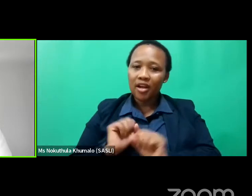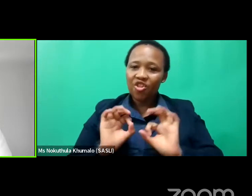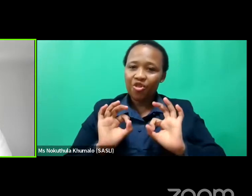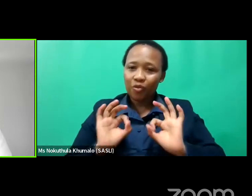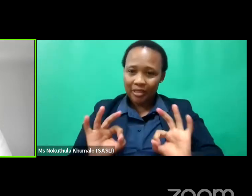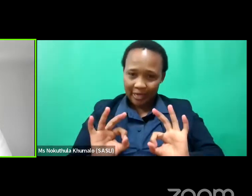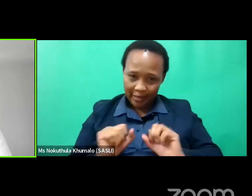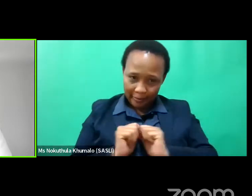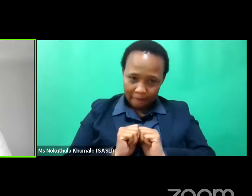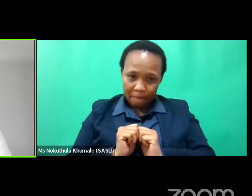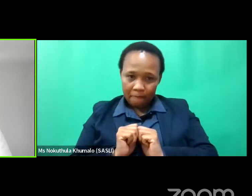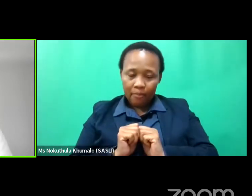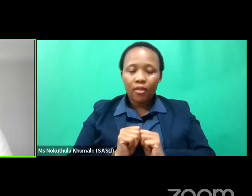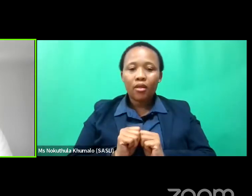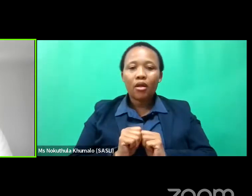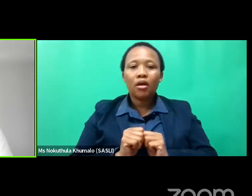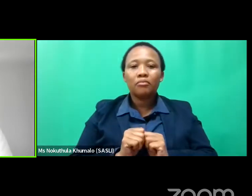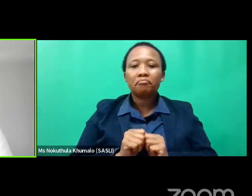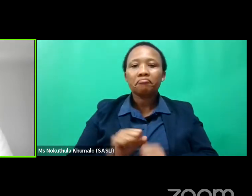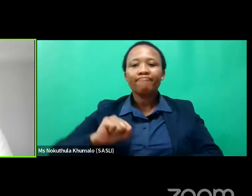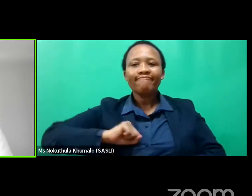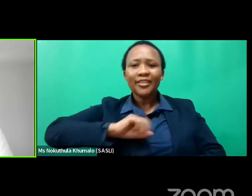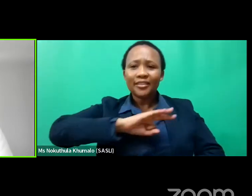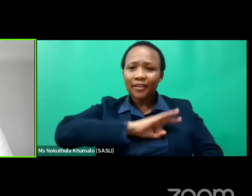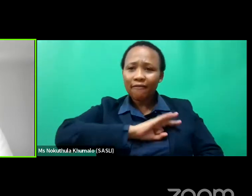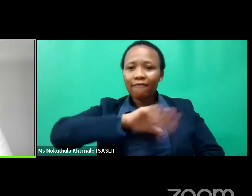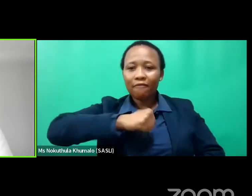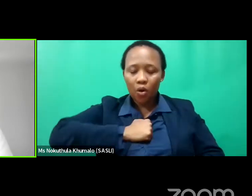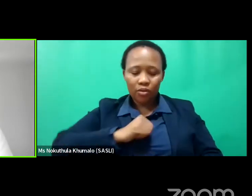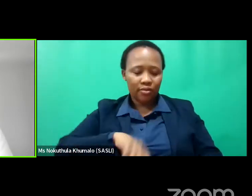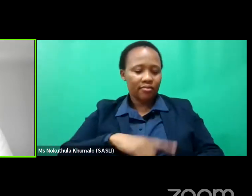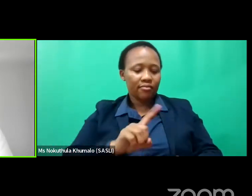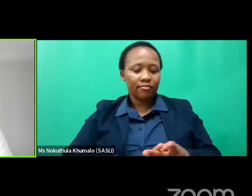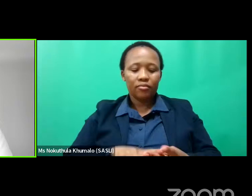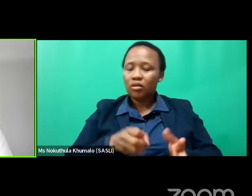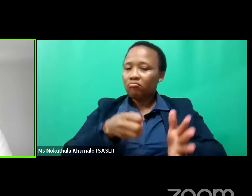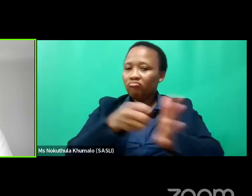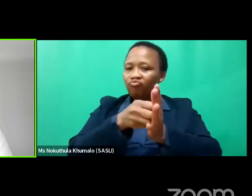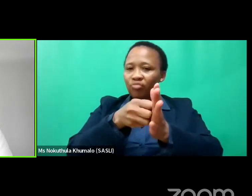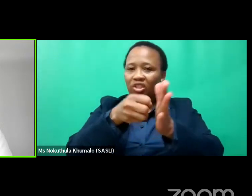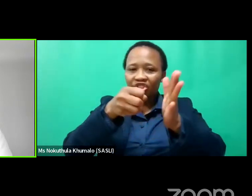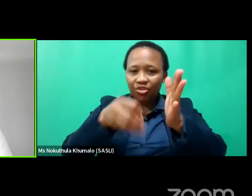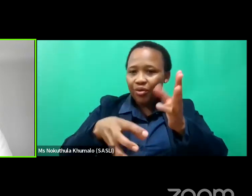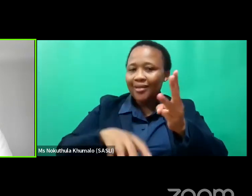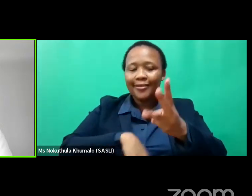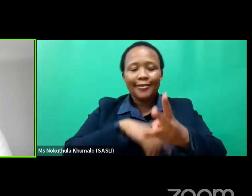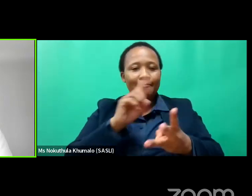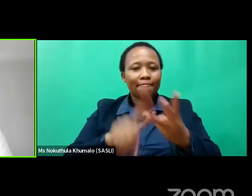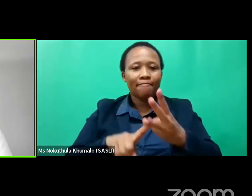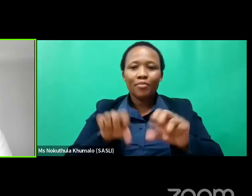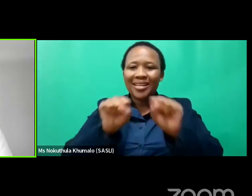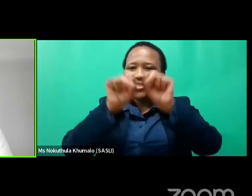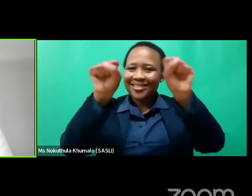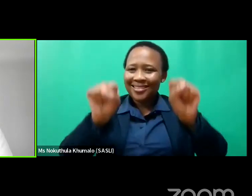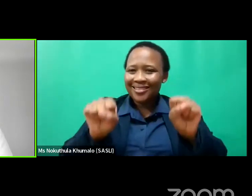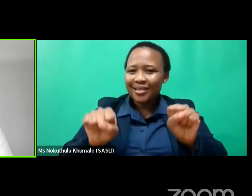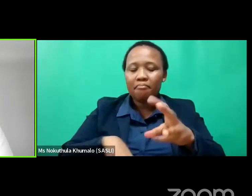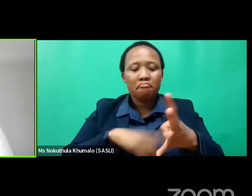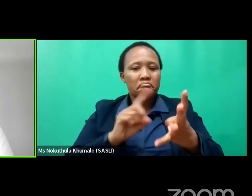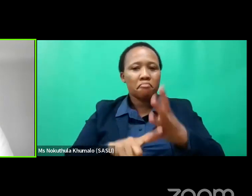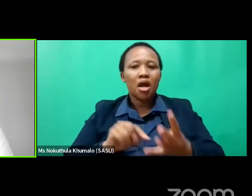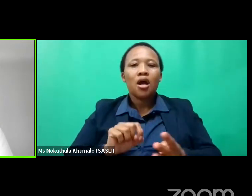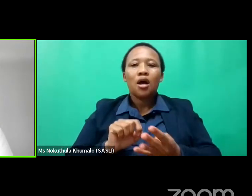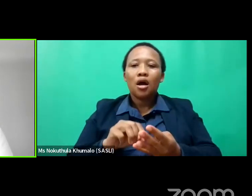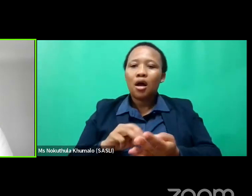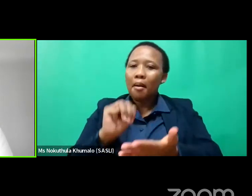for our staff, our students, our systems, and our marketing, because there